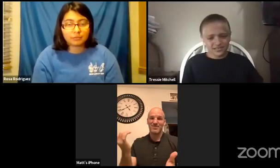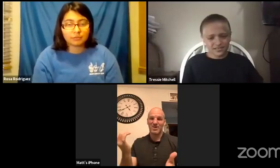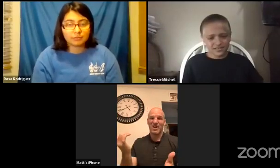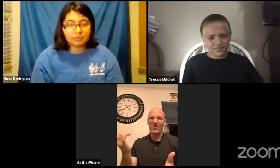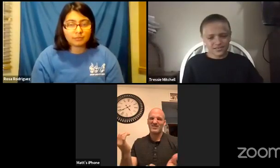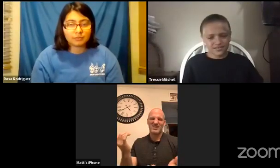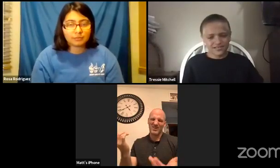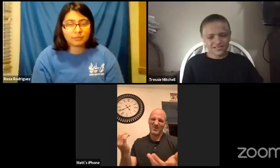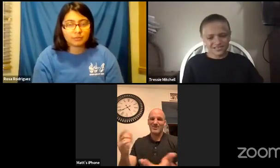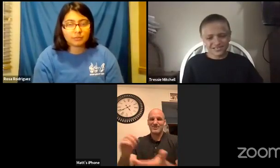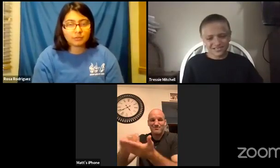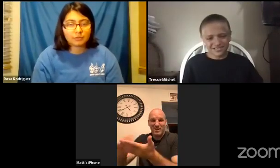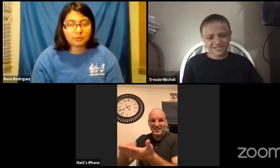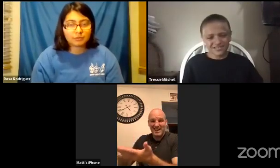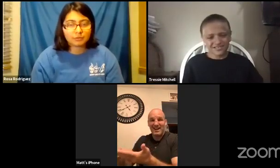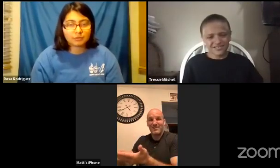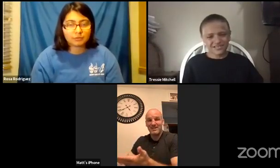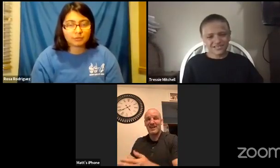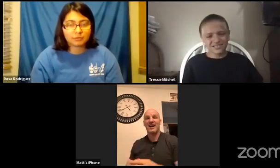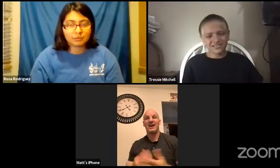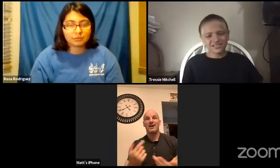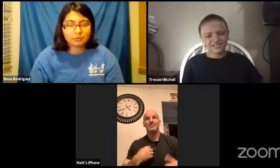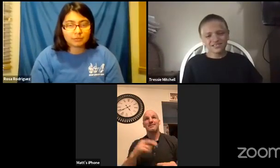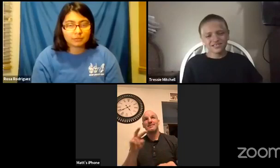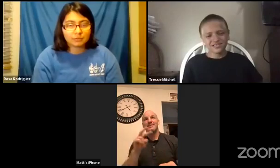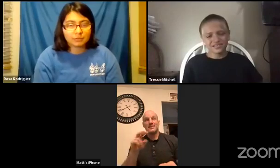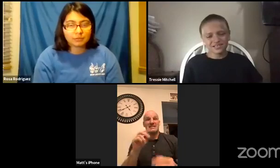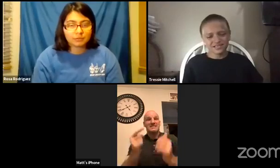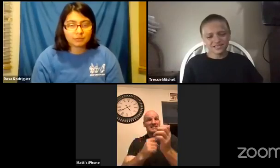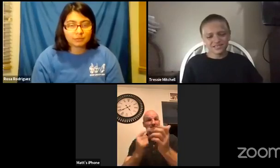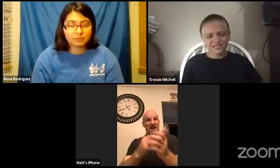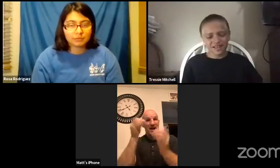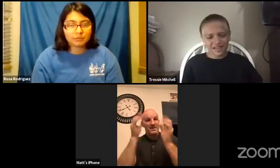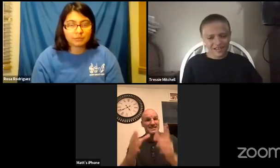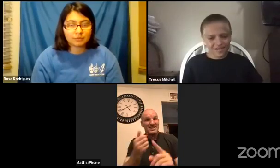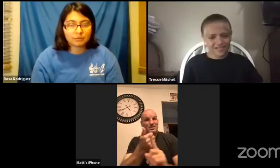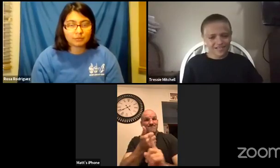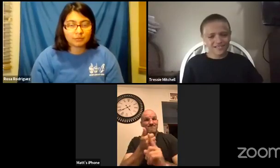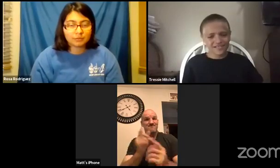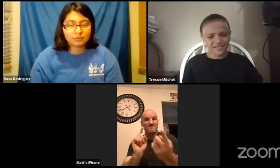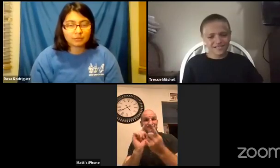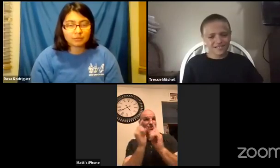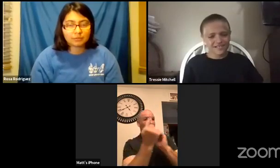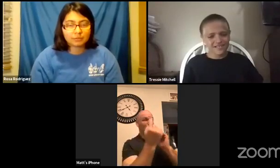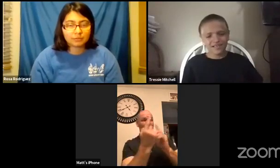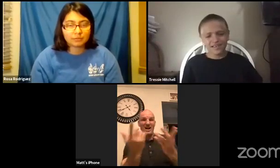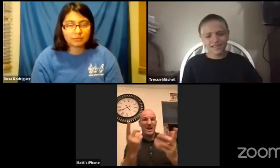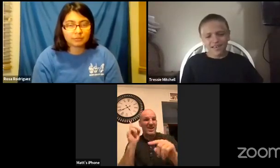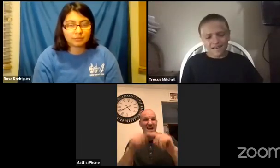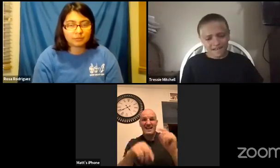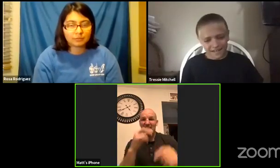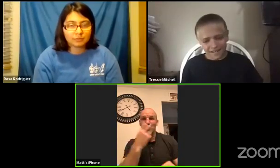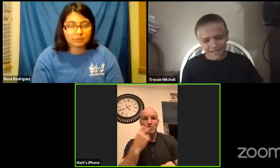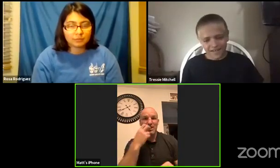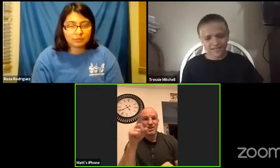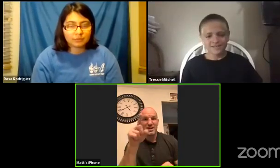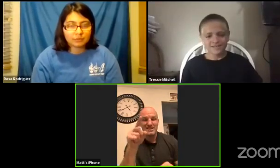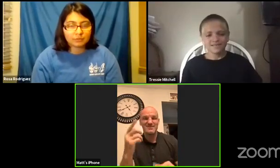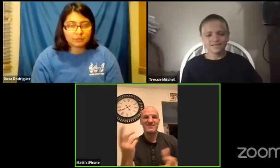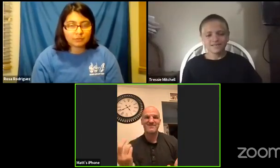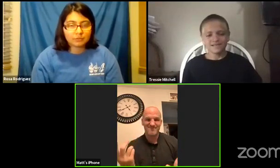in the 80s. So during that time, I had a note taker, and